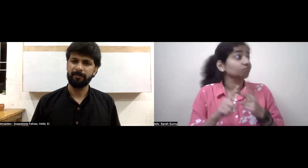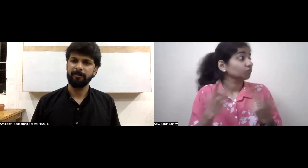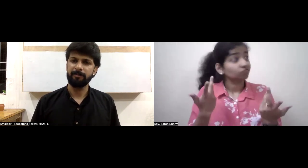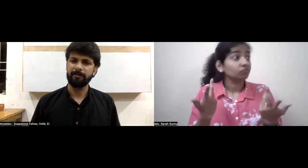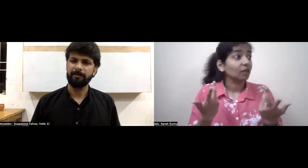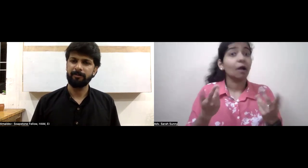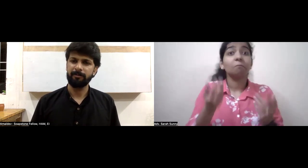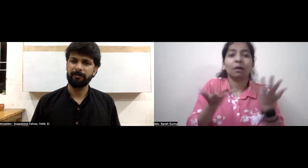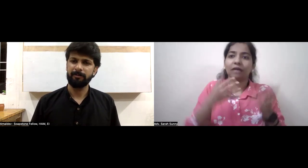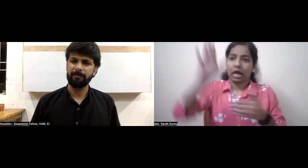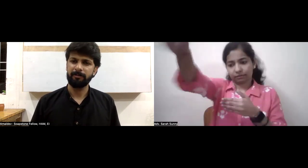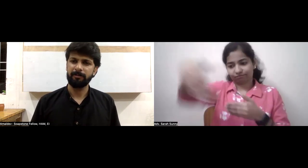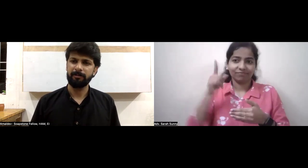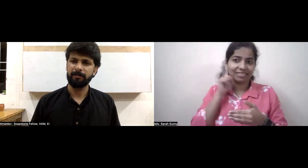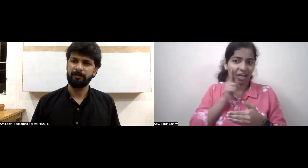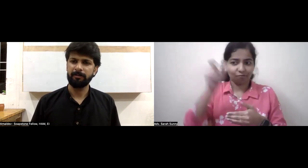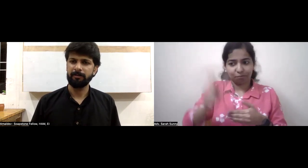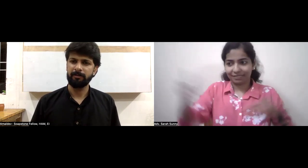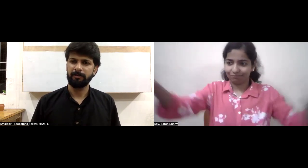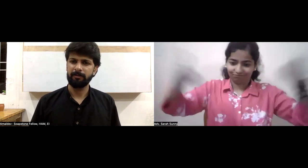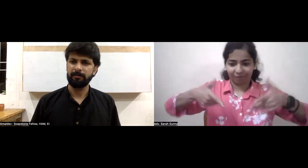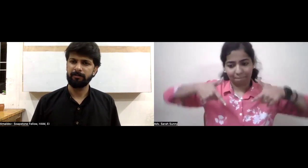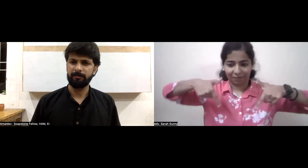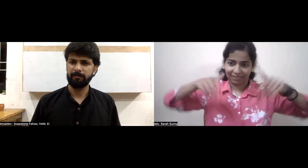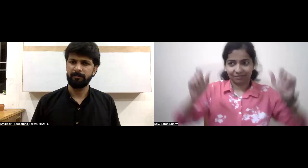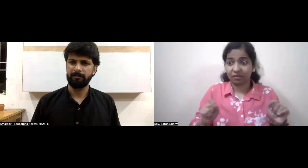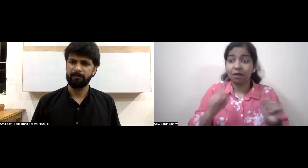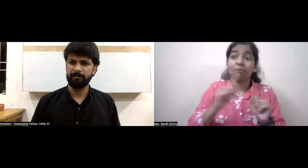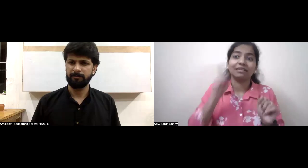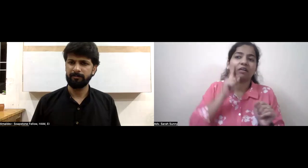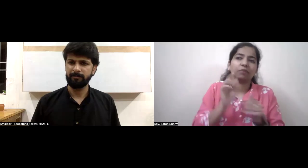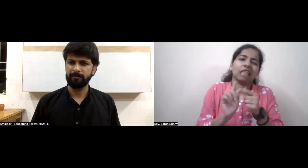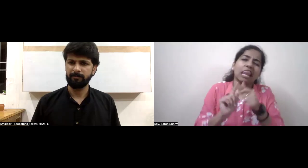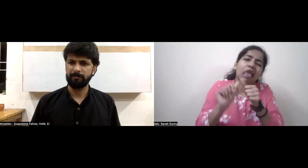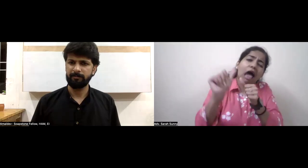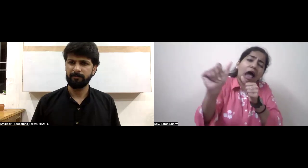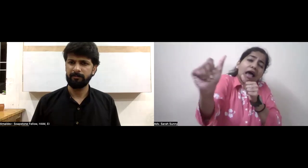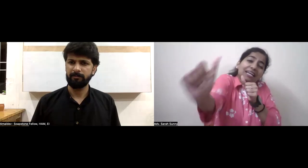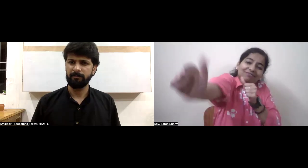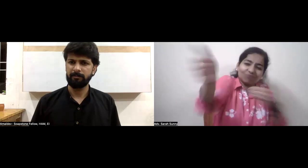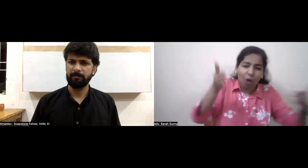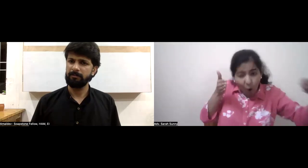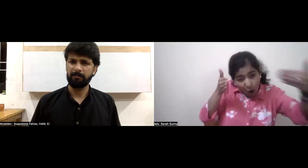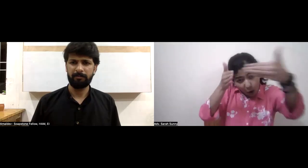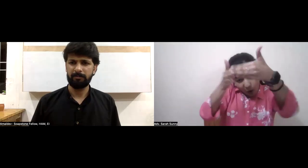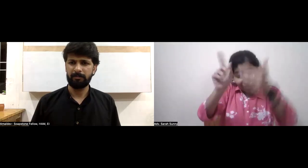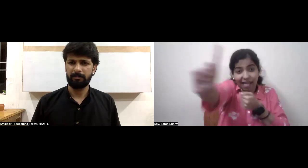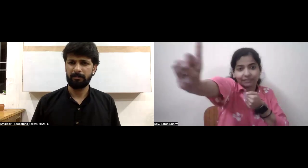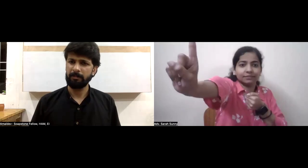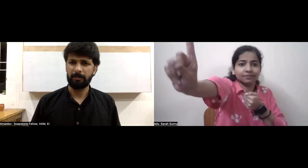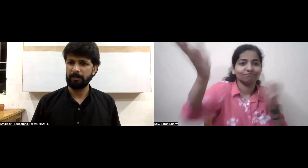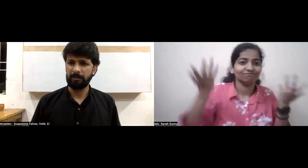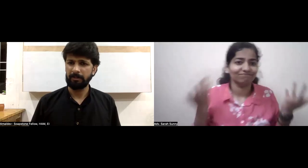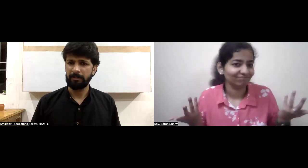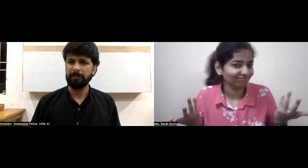a debrief which is not in detail. And even when deaf people are in a meeting, invited to the